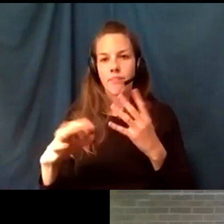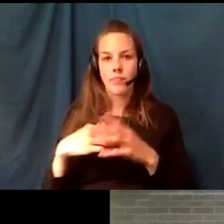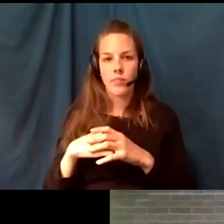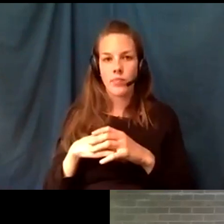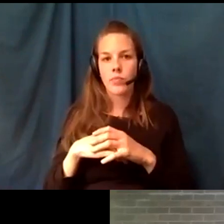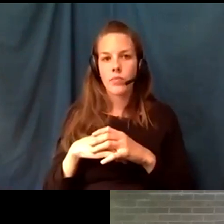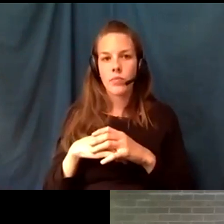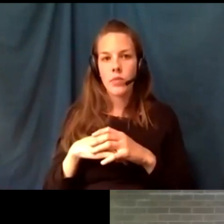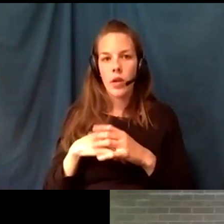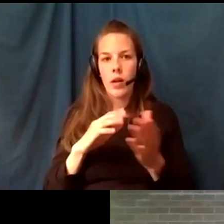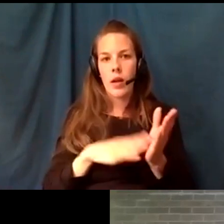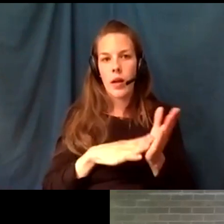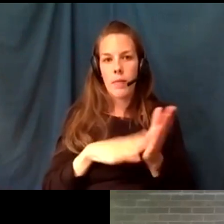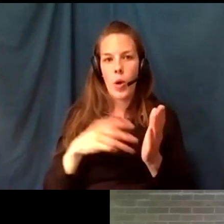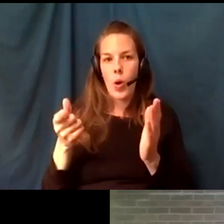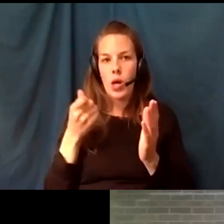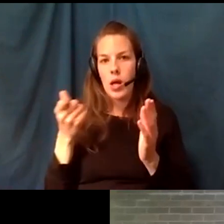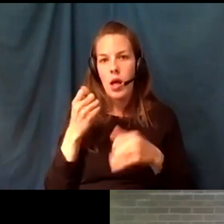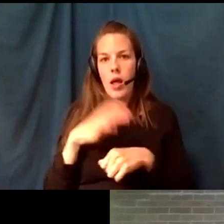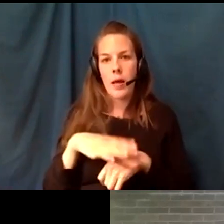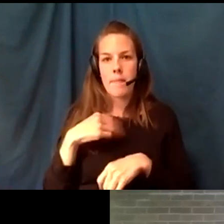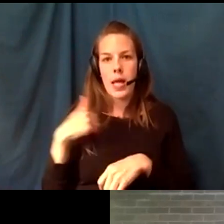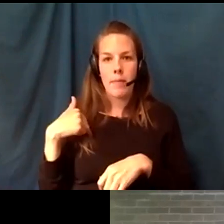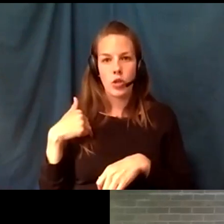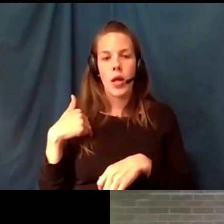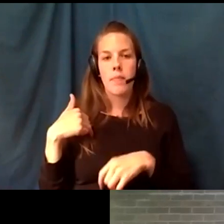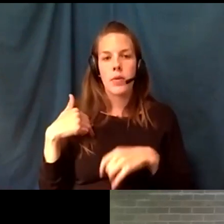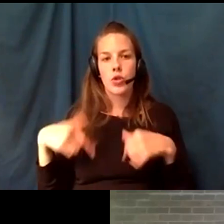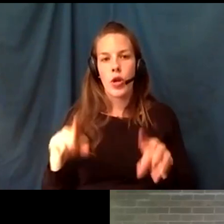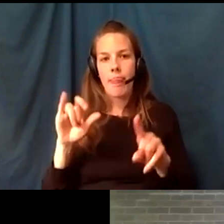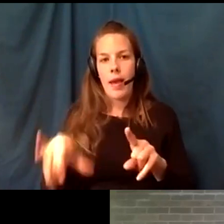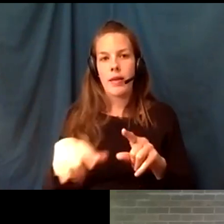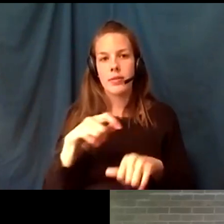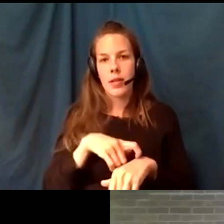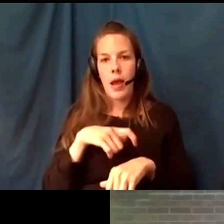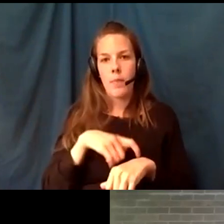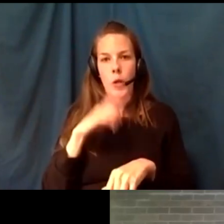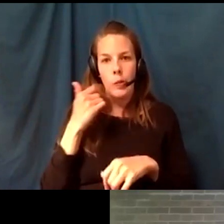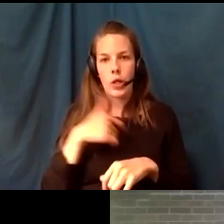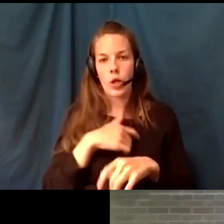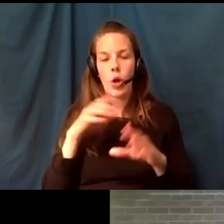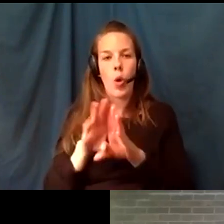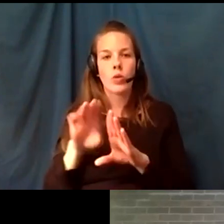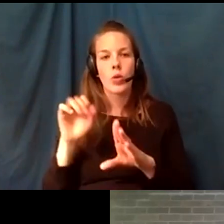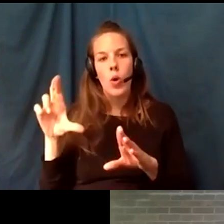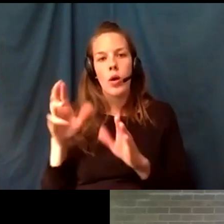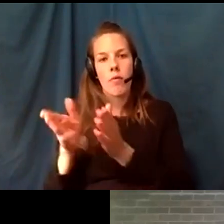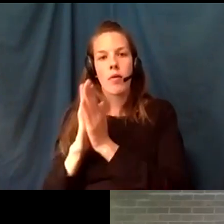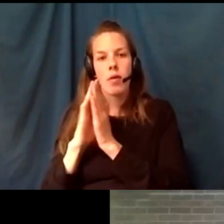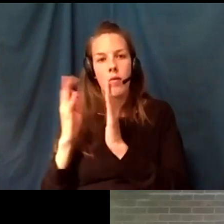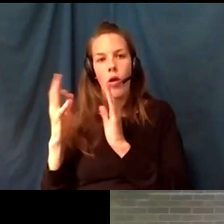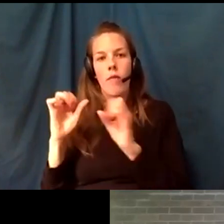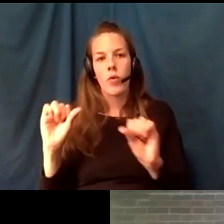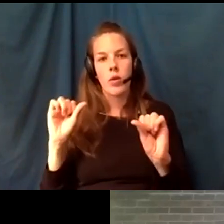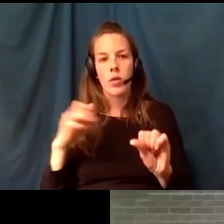offering a complimentary hold on their membership during the time that we were closed. Or we were asking them if they were able